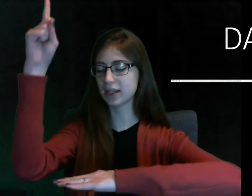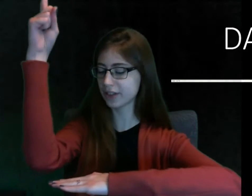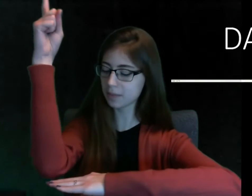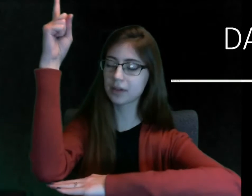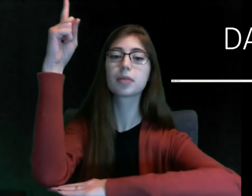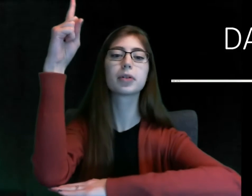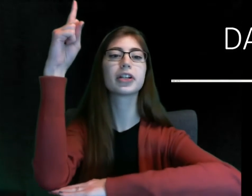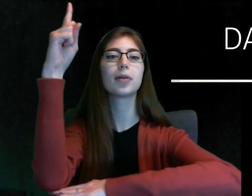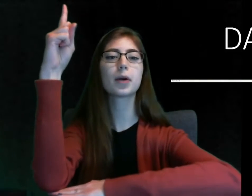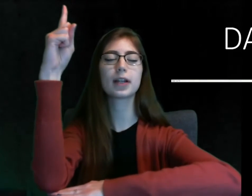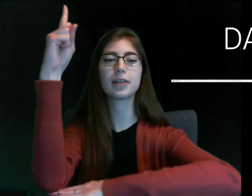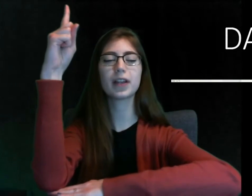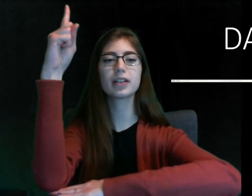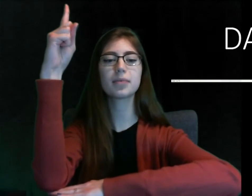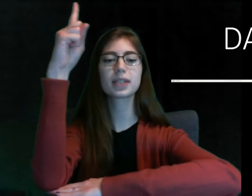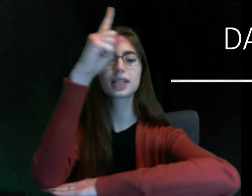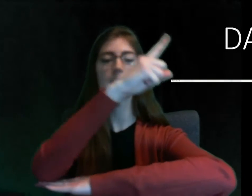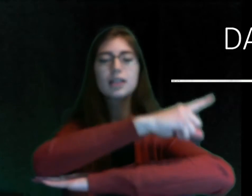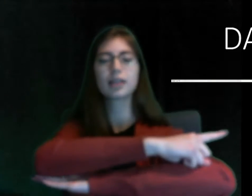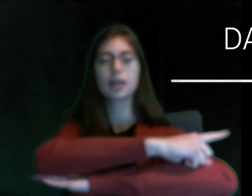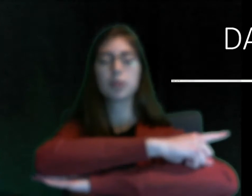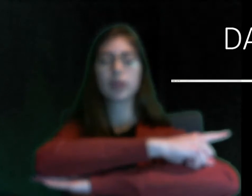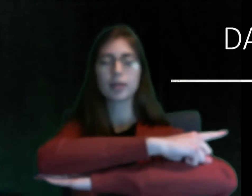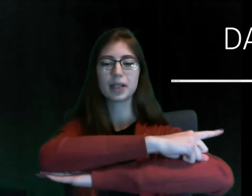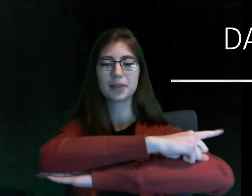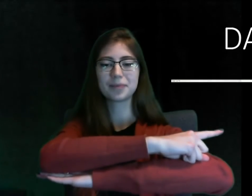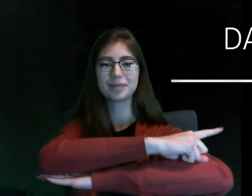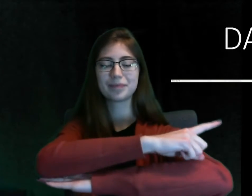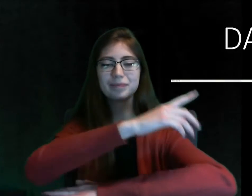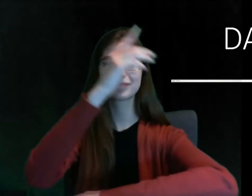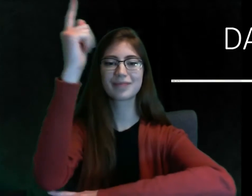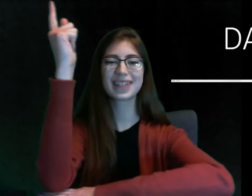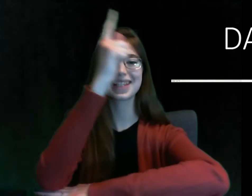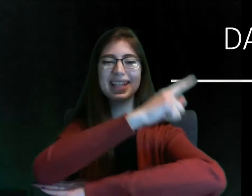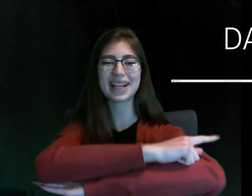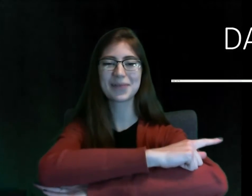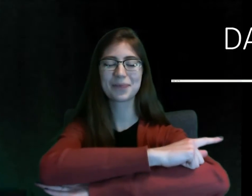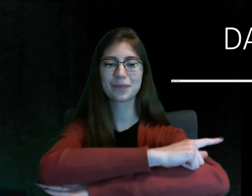shape. Put your elbow on your fingertips and move your arm down. Day.